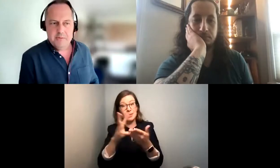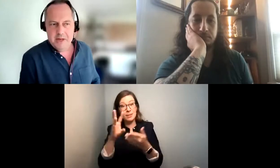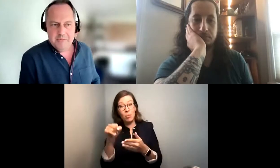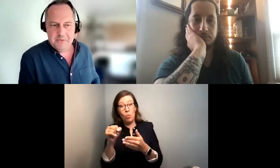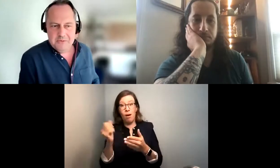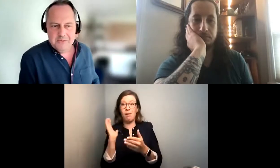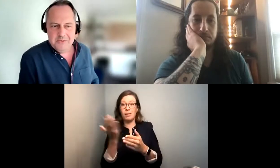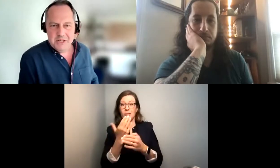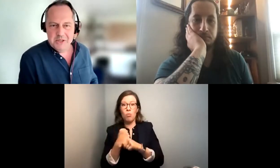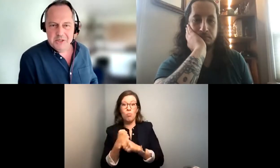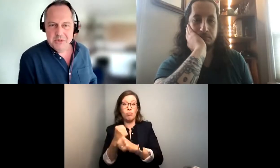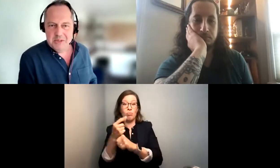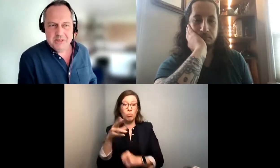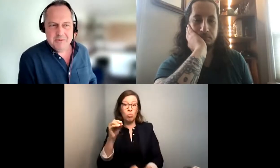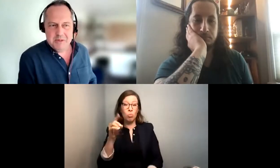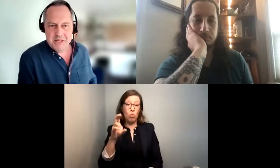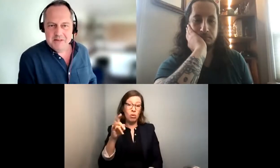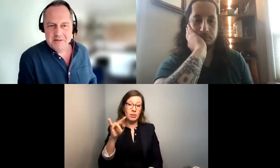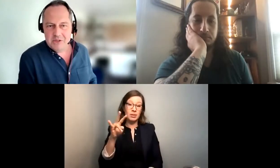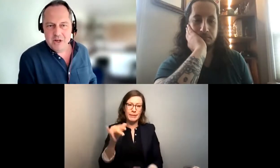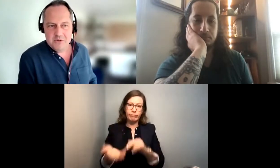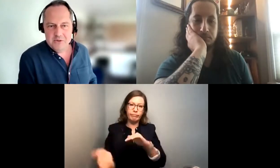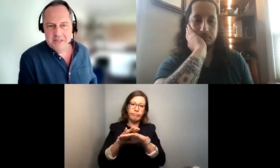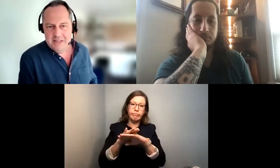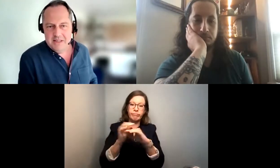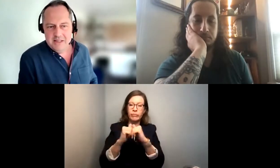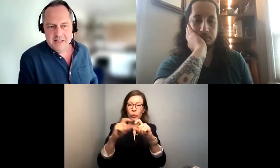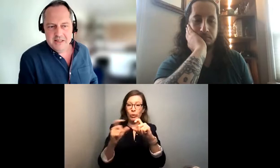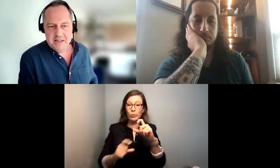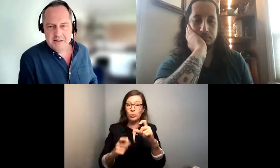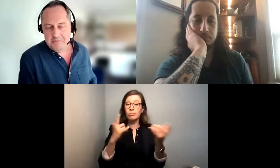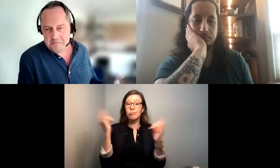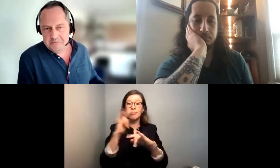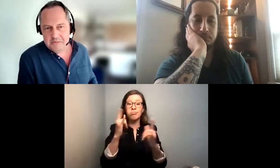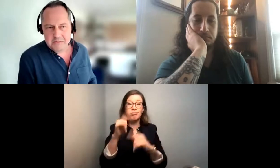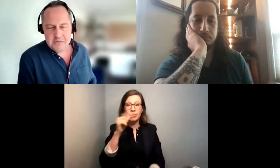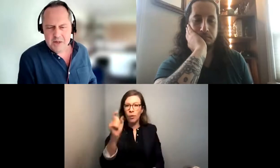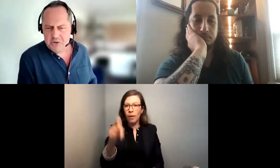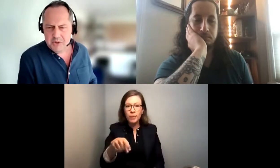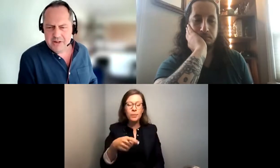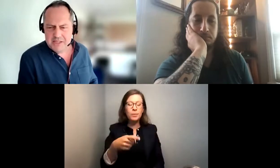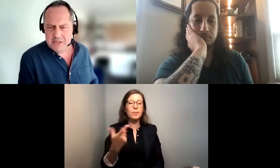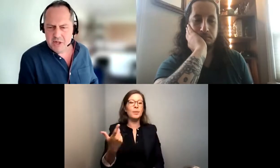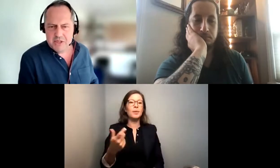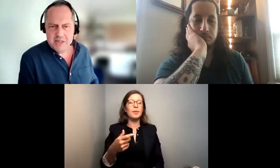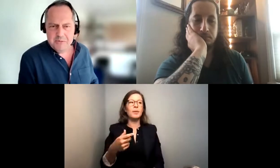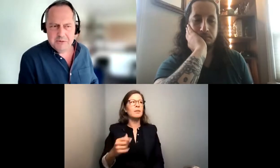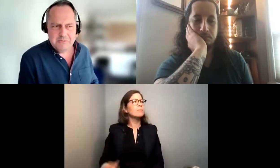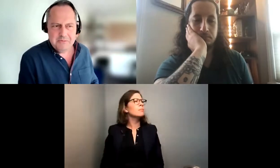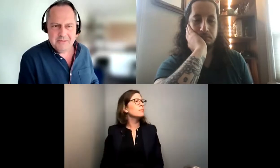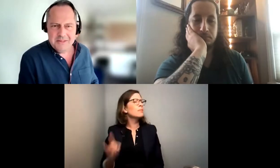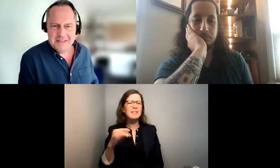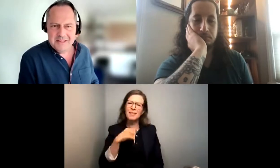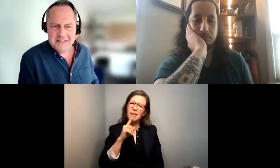bit via Zoom. It's made less travel. I'm not sure whether I answered the question there,